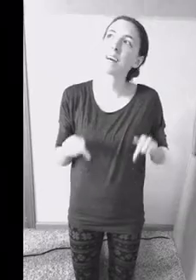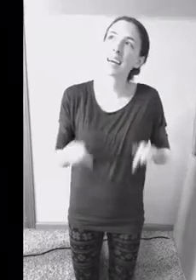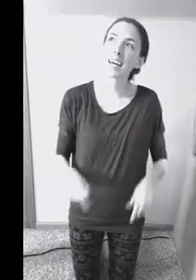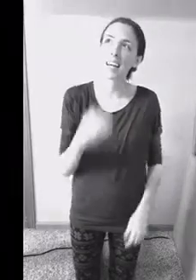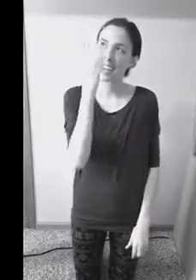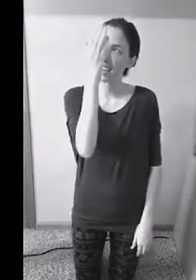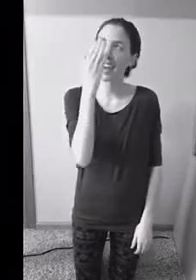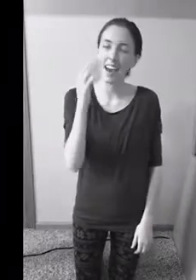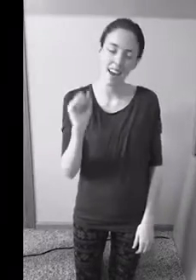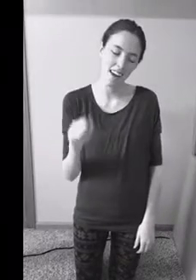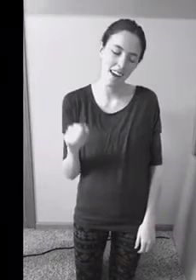me